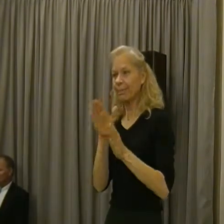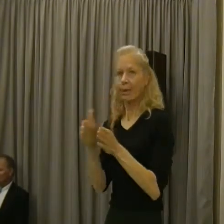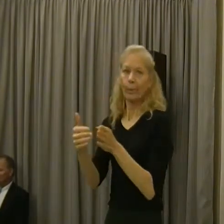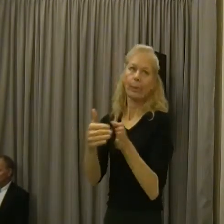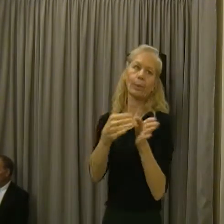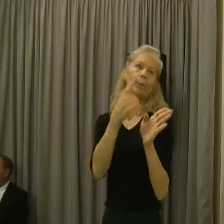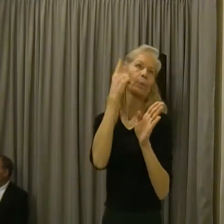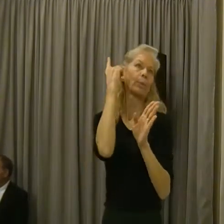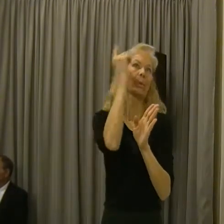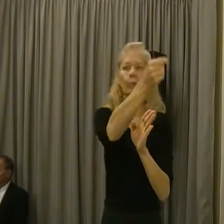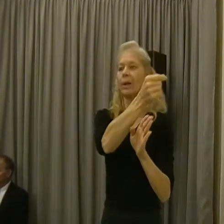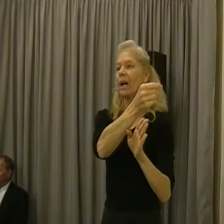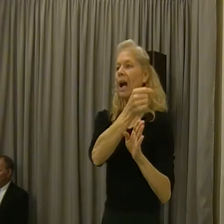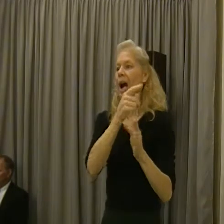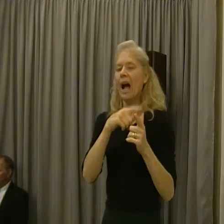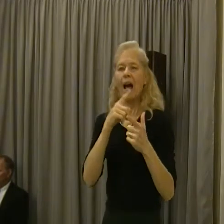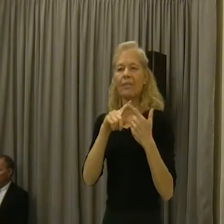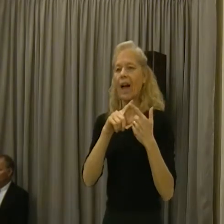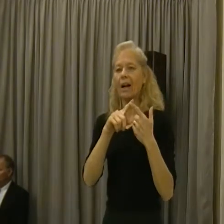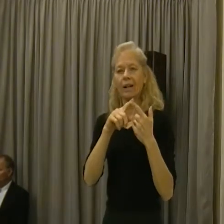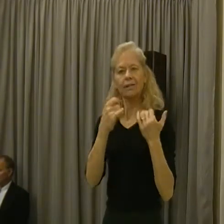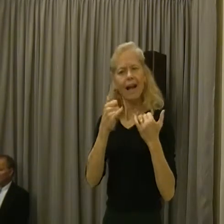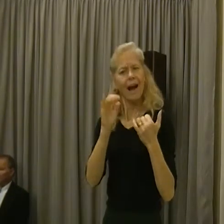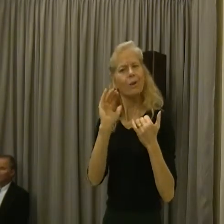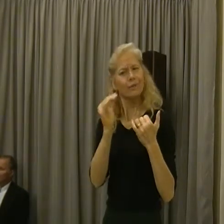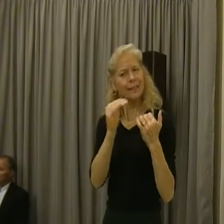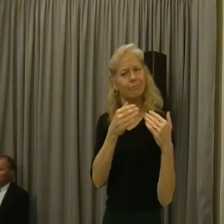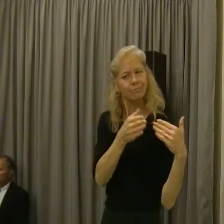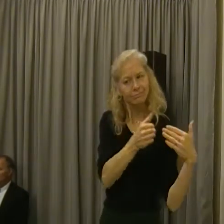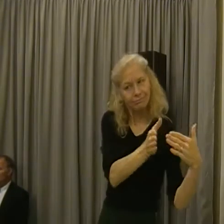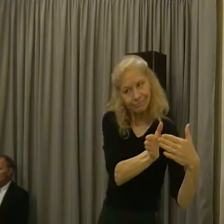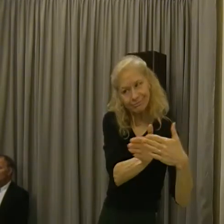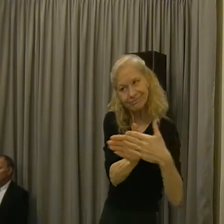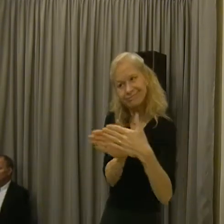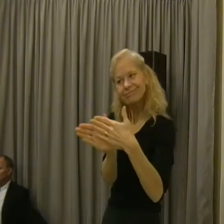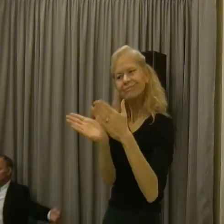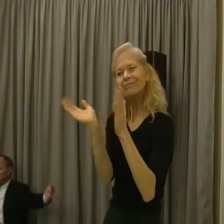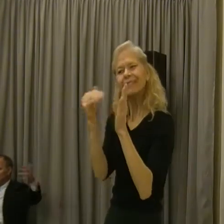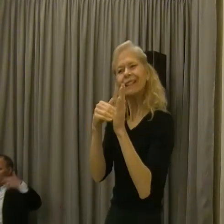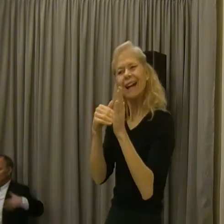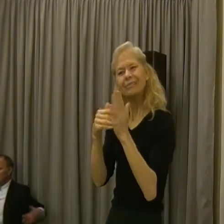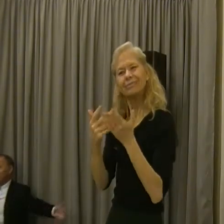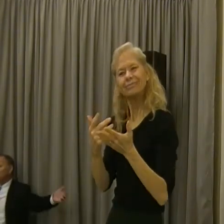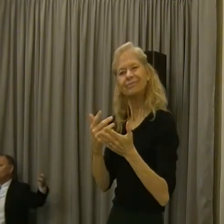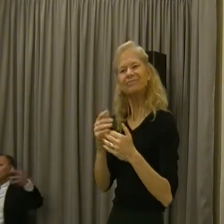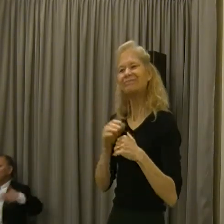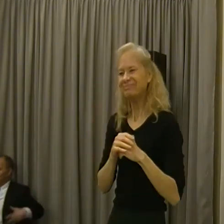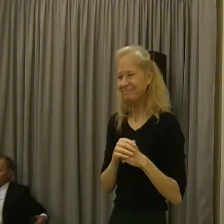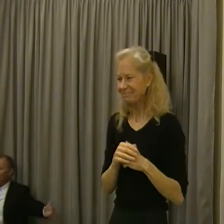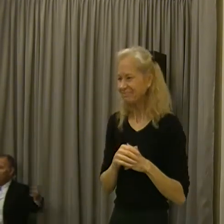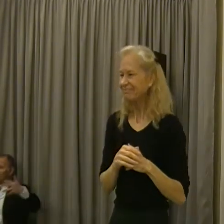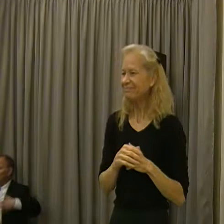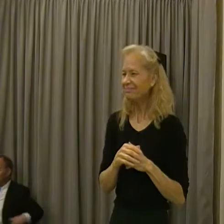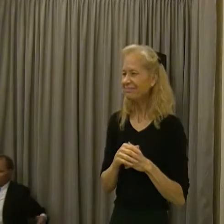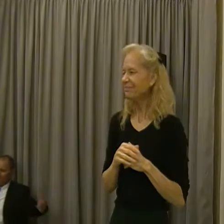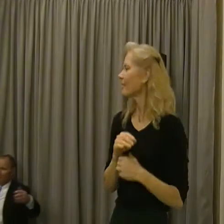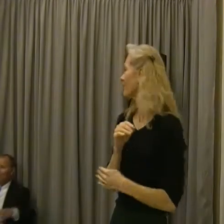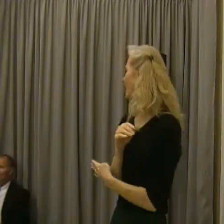John visiting yesterday, too, according to John. We stopped by and saw him. It's reminded them they want him in the fellowship here, praying for him.